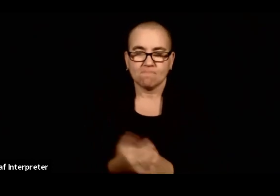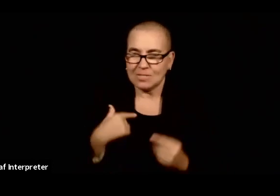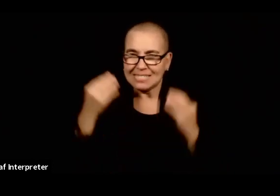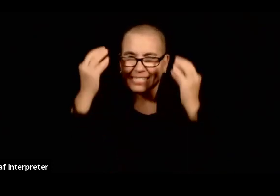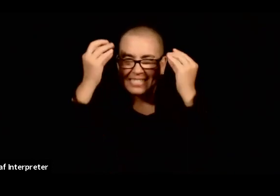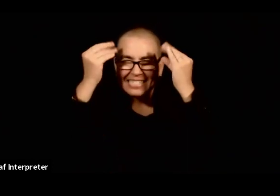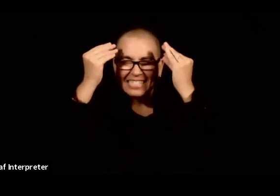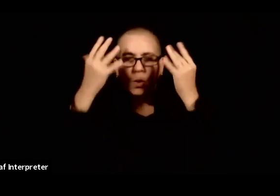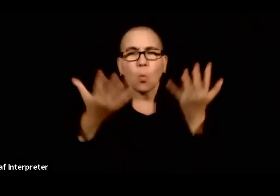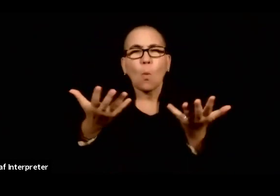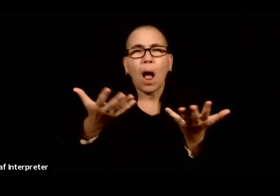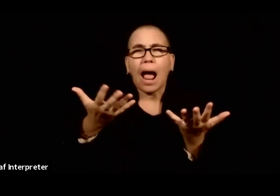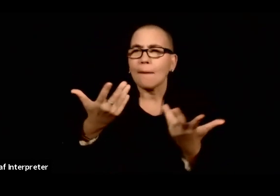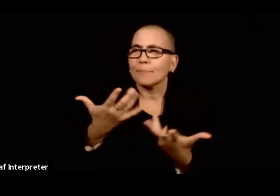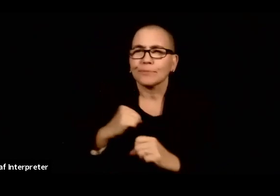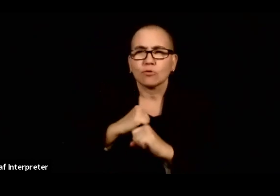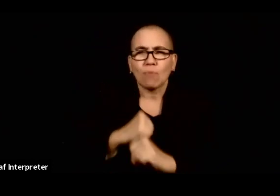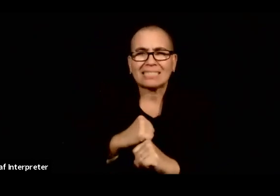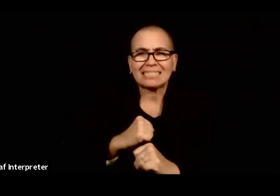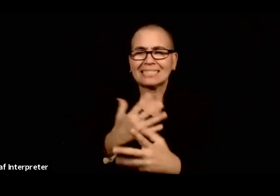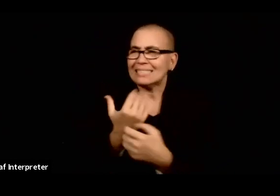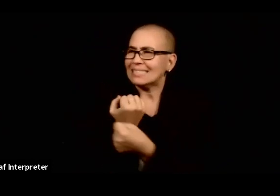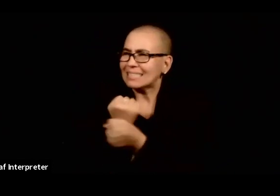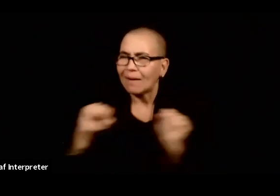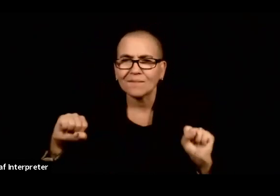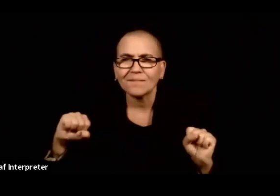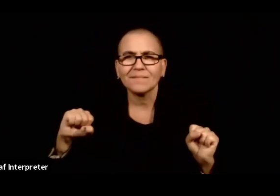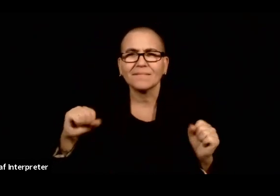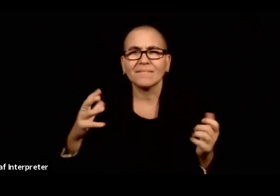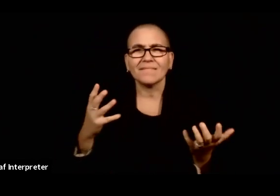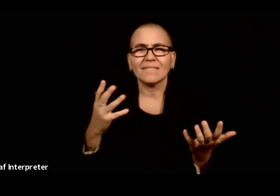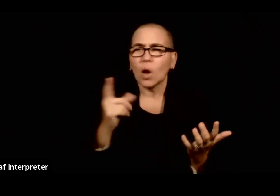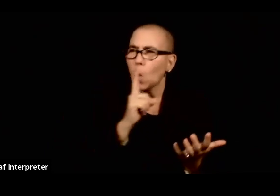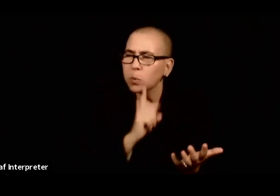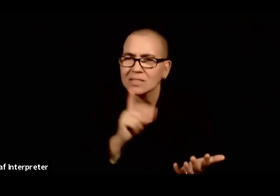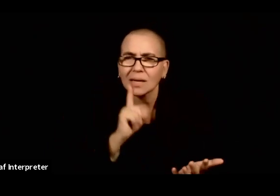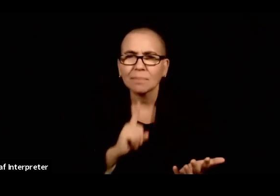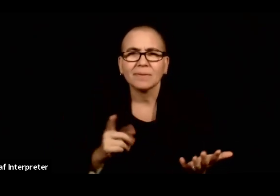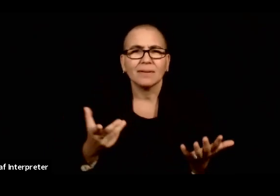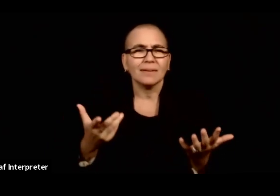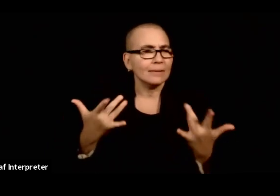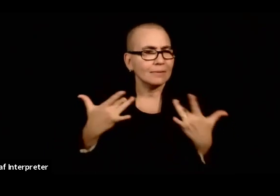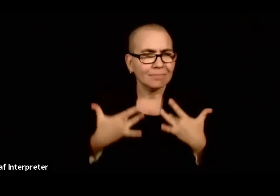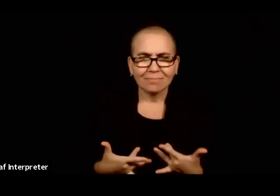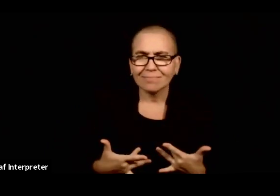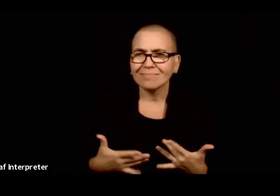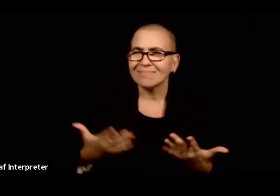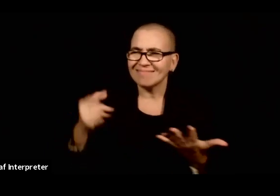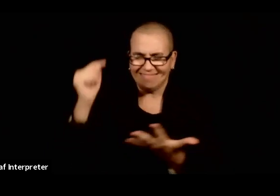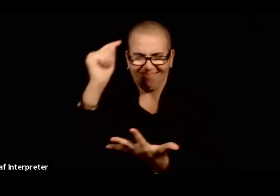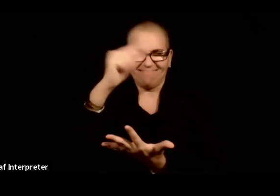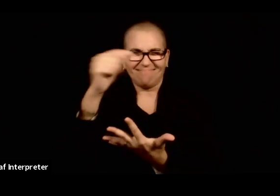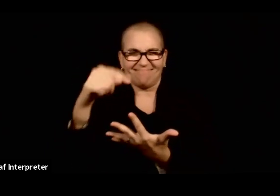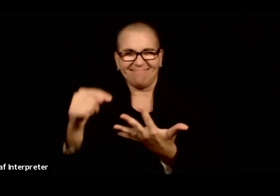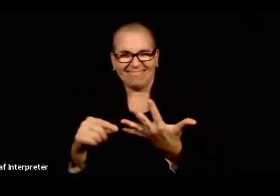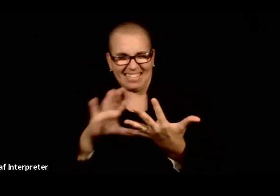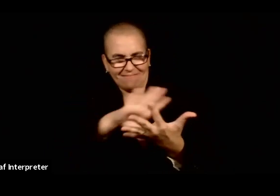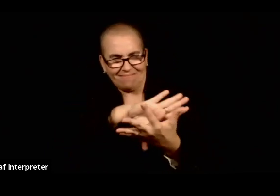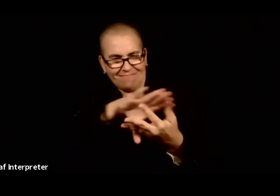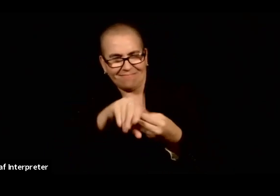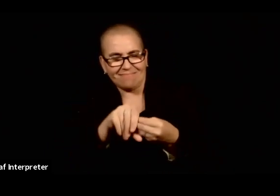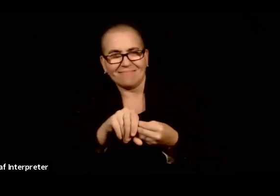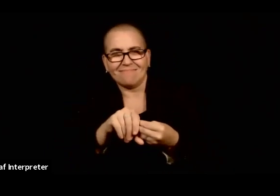depression, isolation, and heartbreak are all safety issues. Everyone needs others, including those who